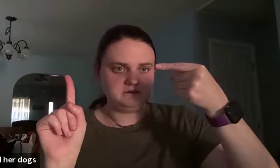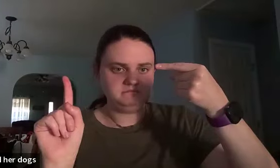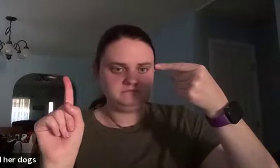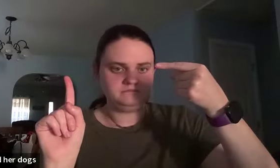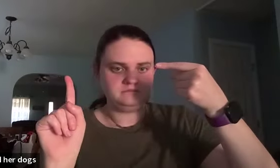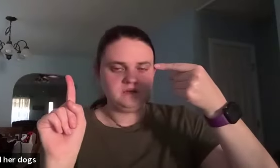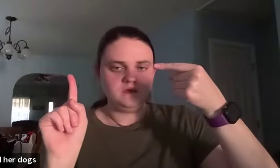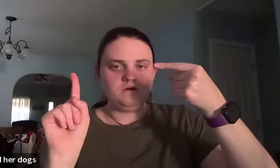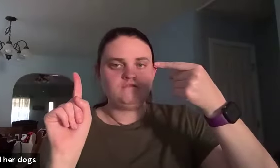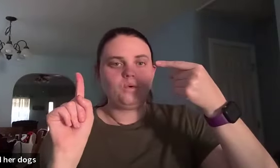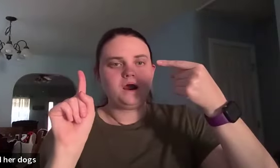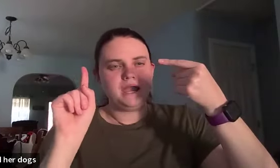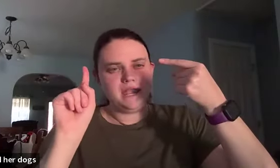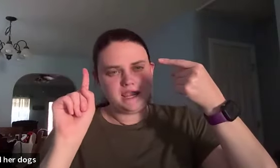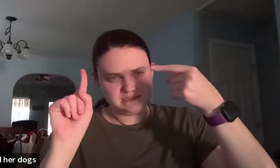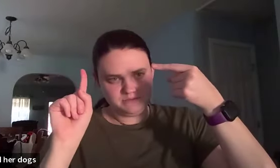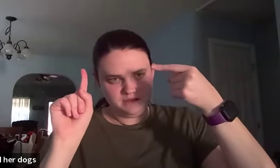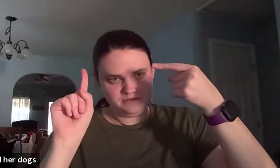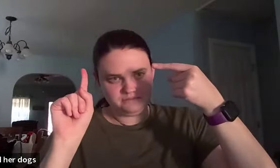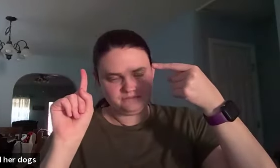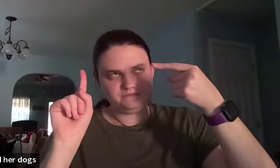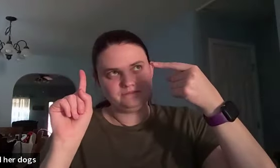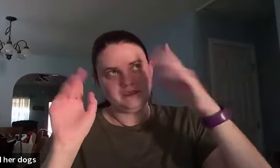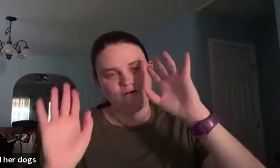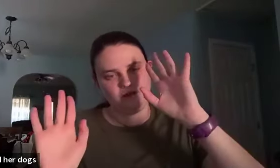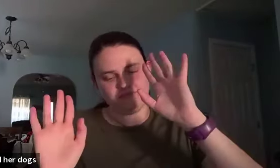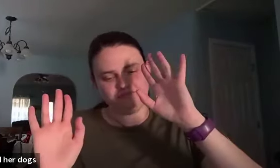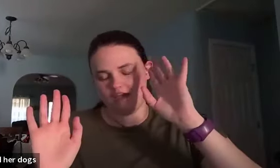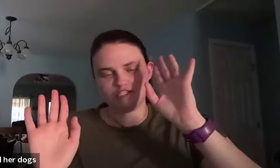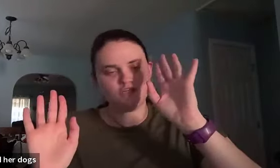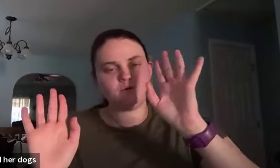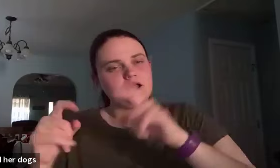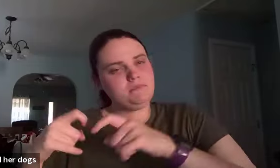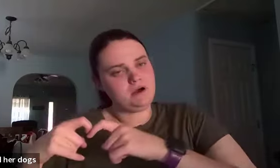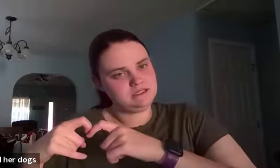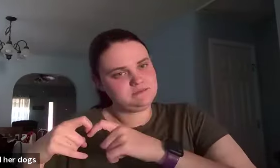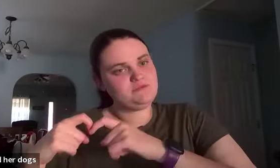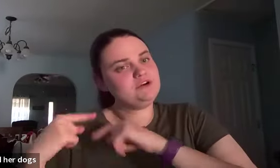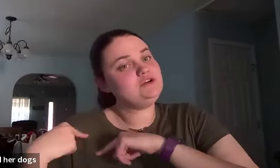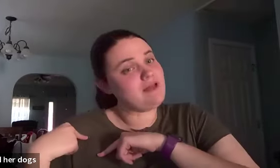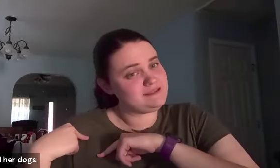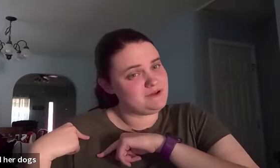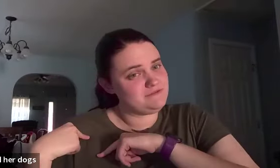again for next month. Okay. Actually, you know what? We're going to pause next month. We're going to do last month